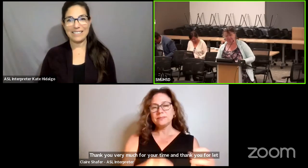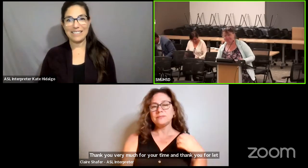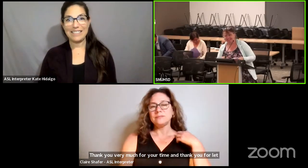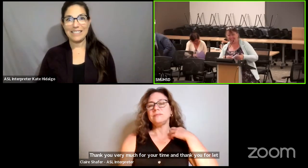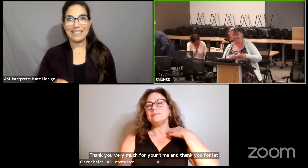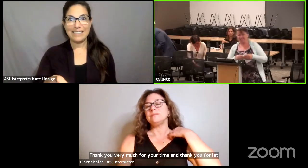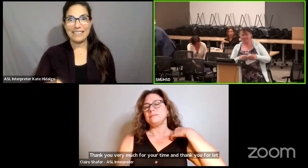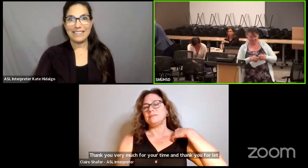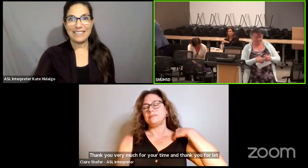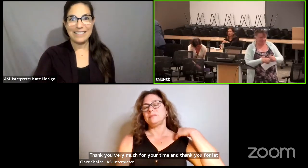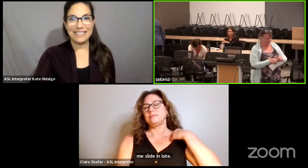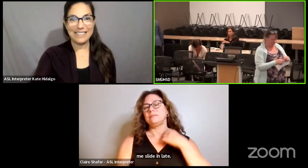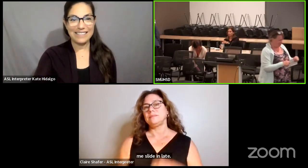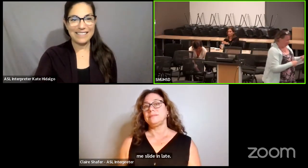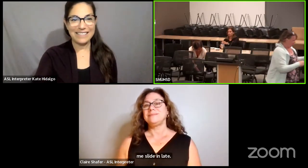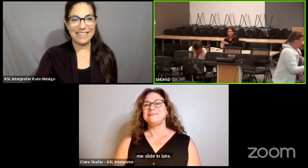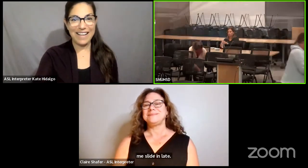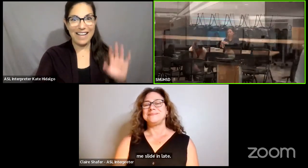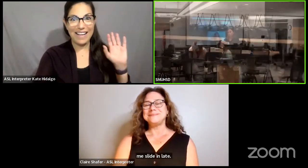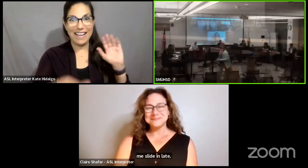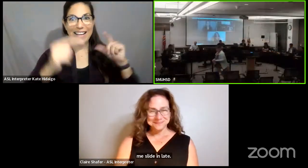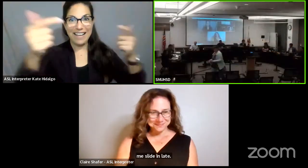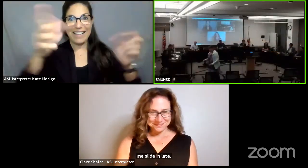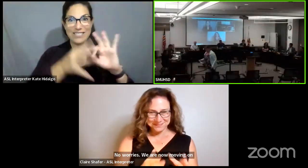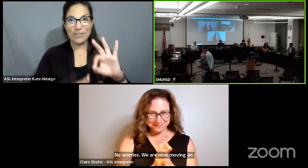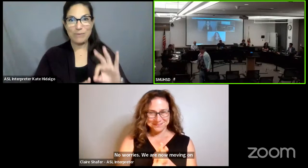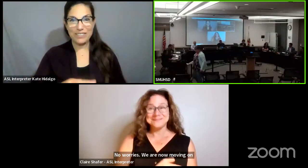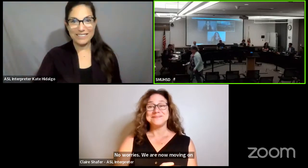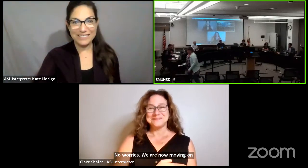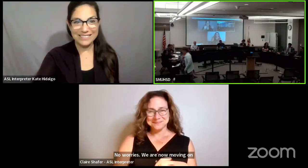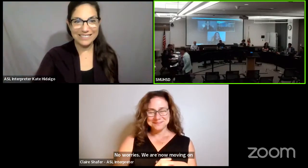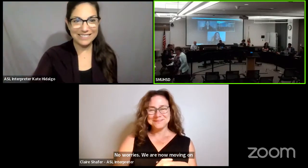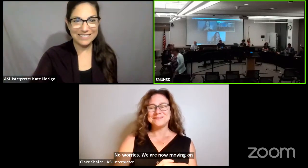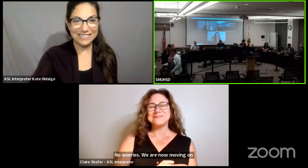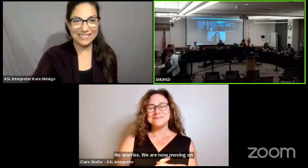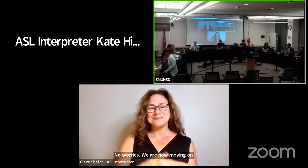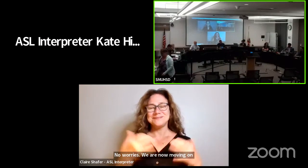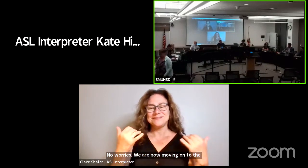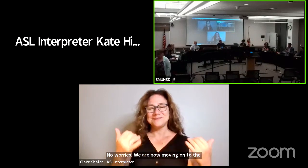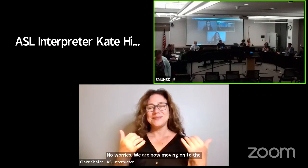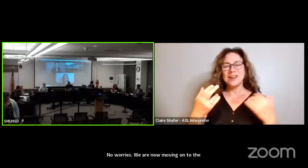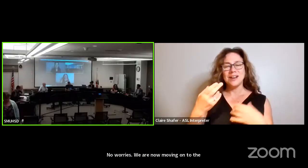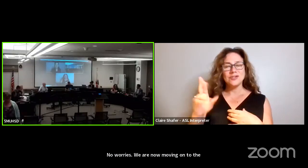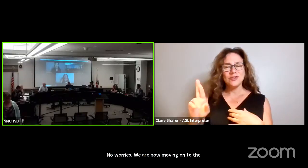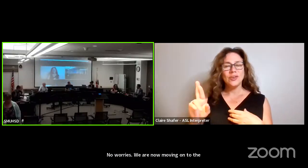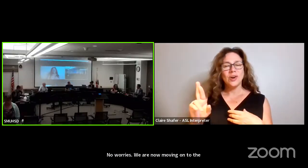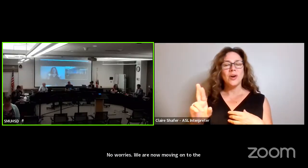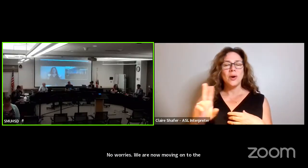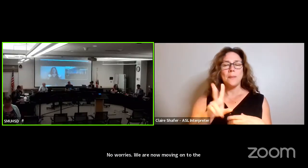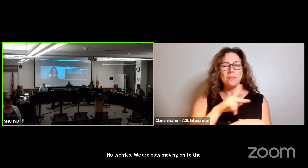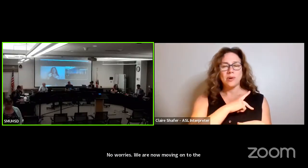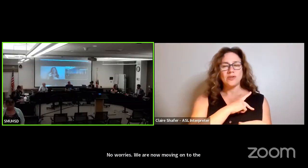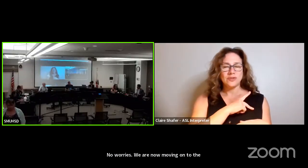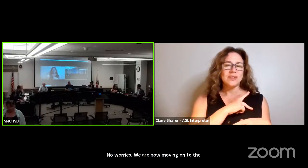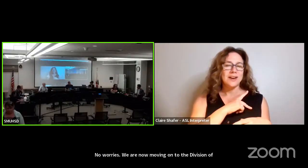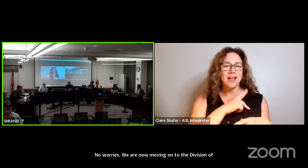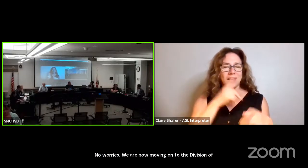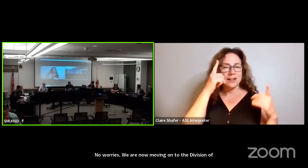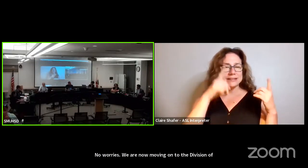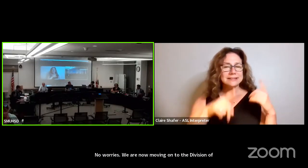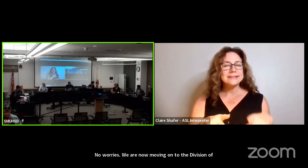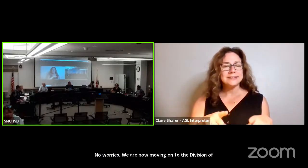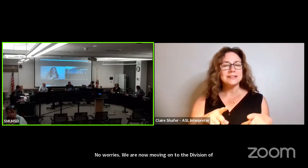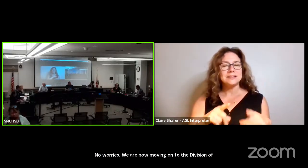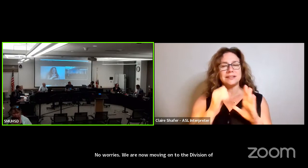Thank you. Thank you. All right. We are now moving on to the Division of Human Resources Personnel Consent Agenda items. The consent has